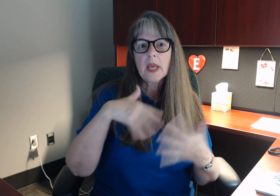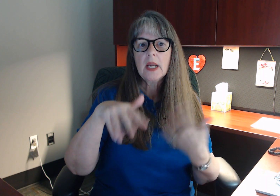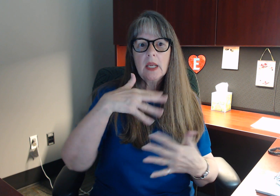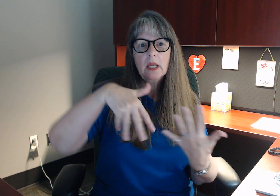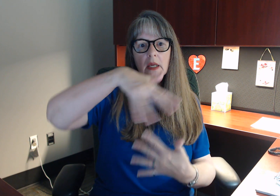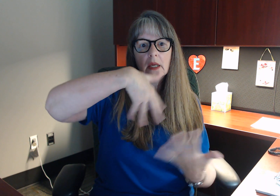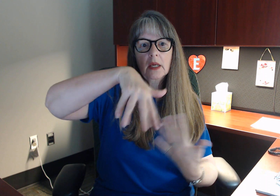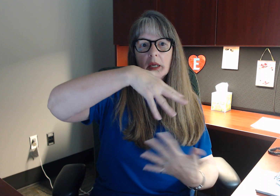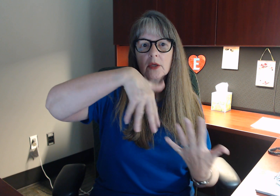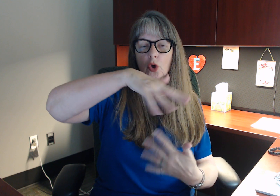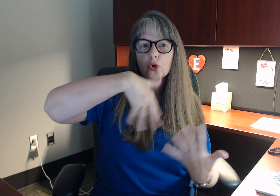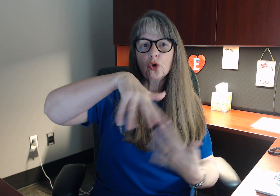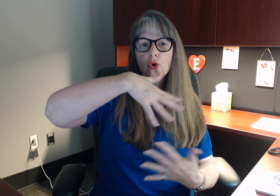society, social,